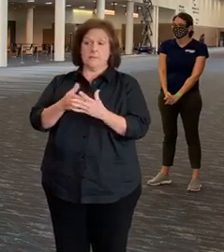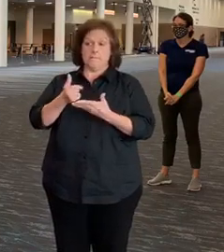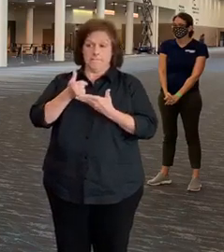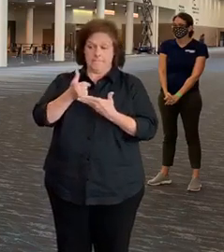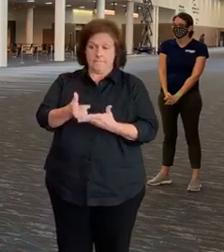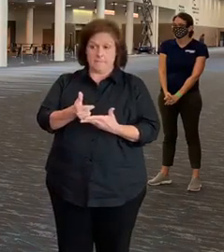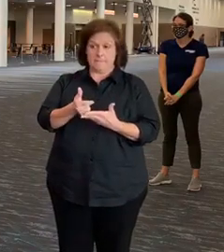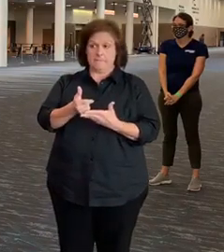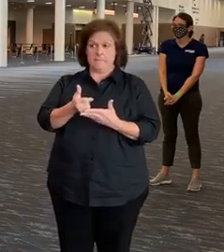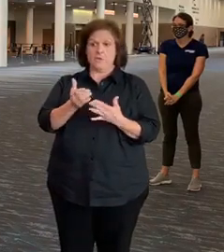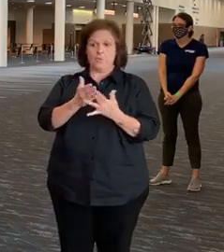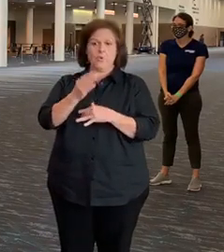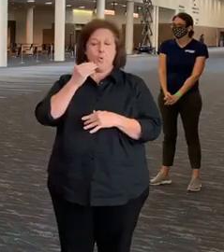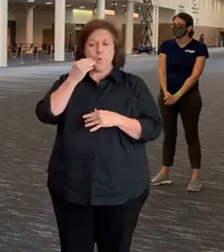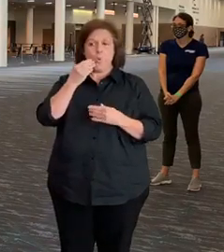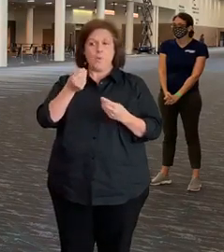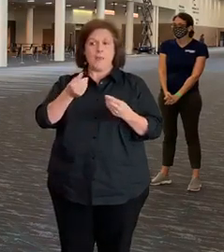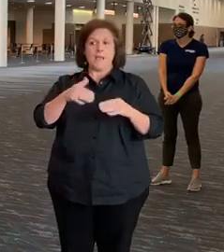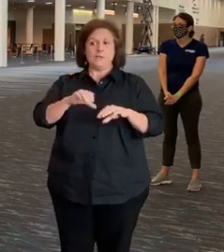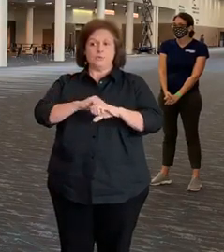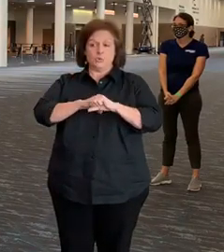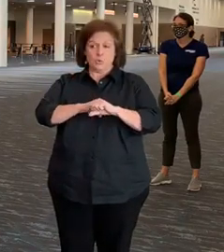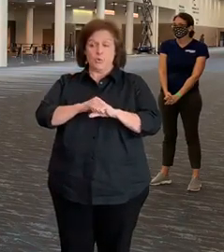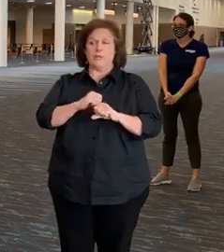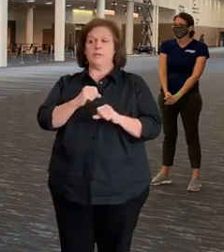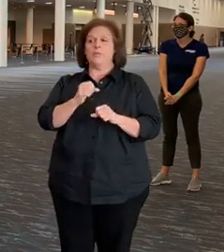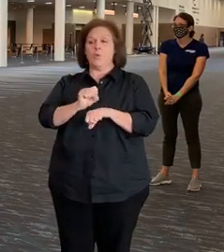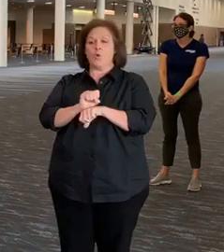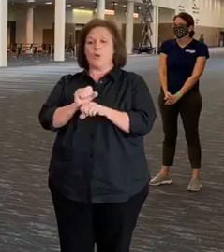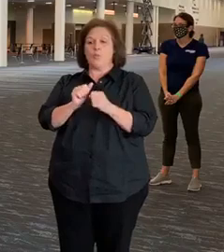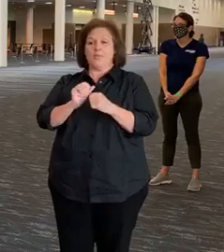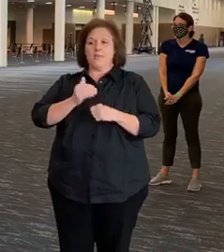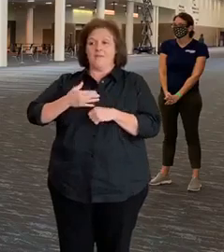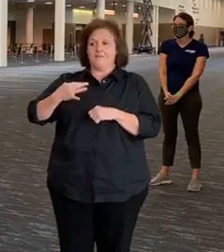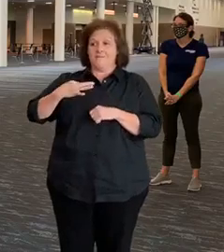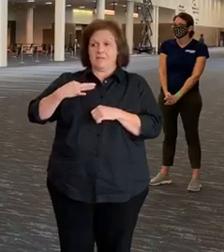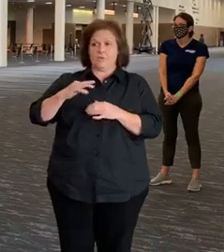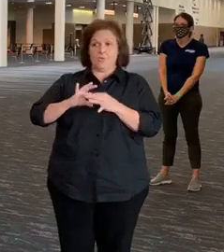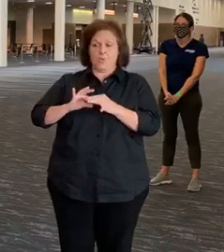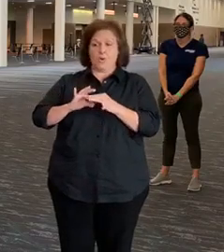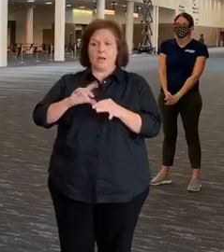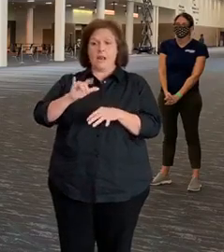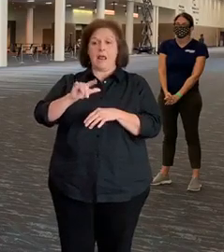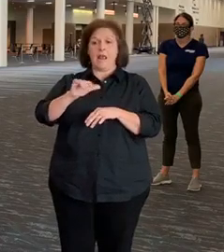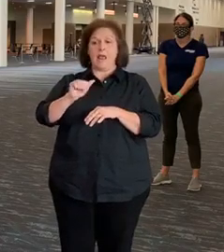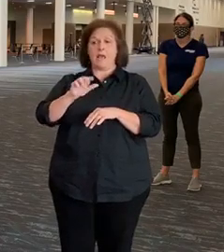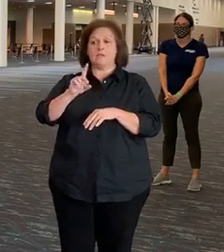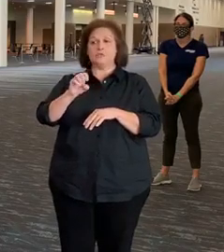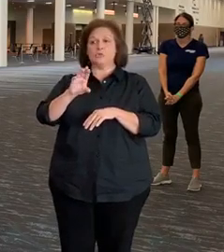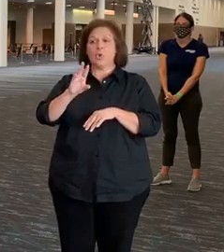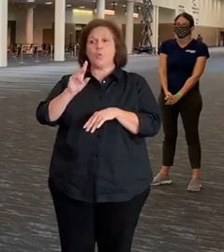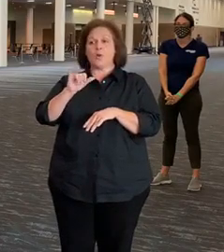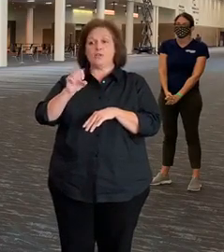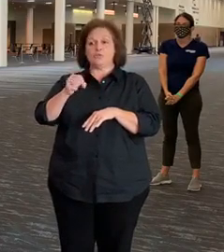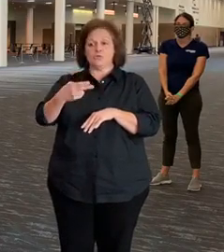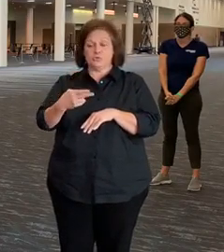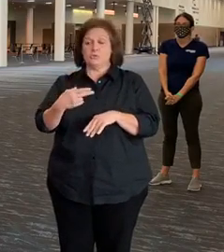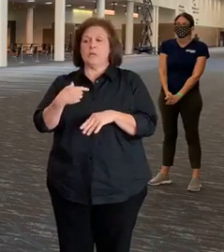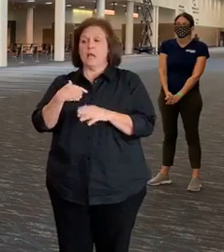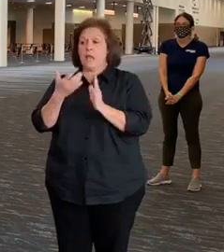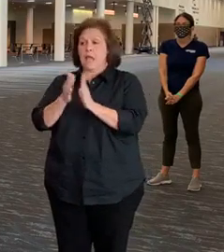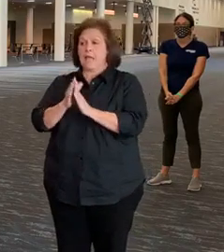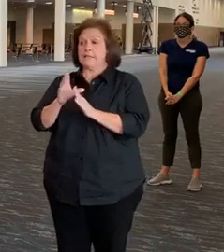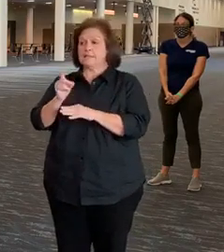this through our Office of Homeland Security and working with our volunteer coordinator, Lila Darwish. But I will